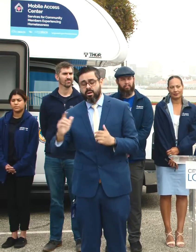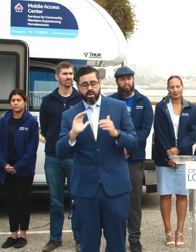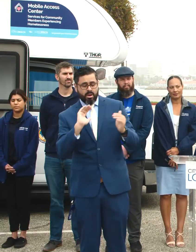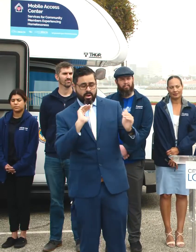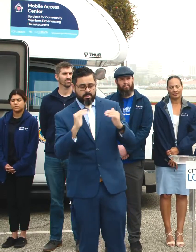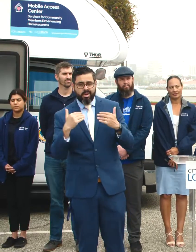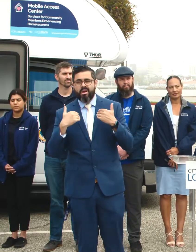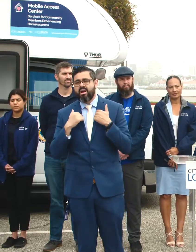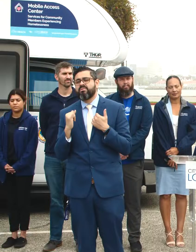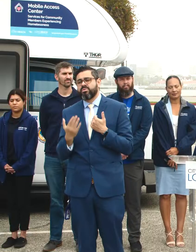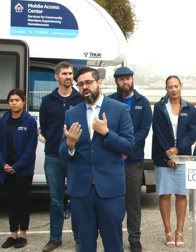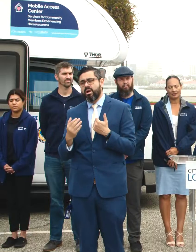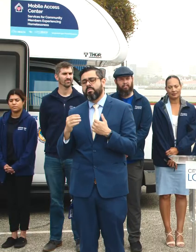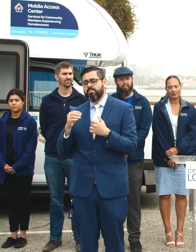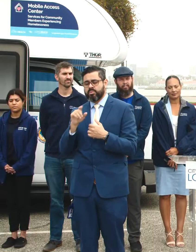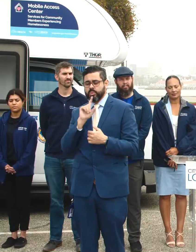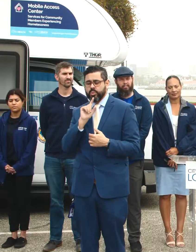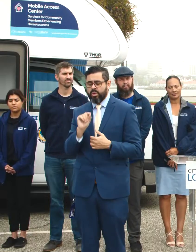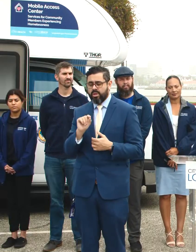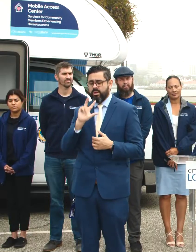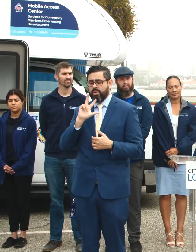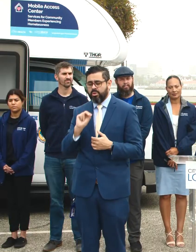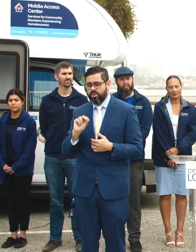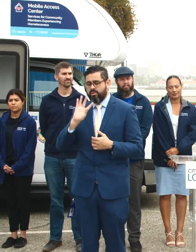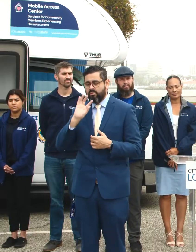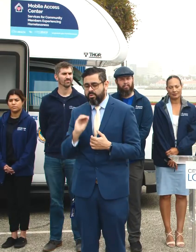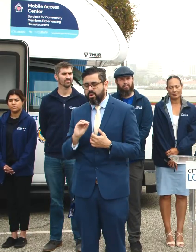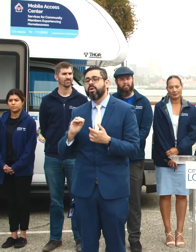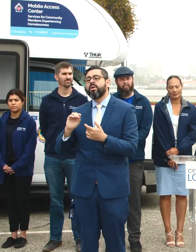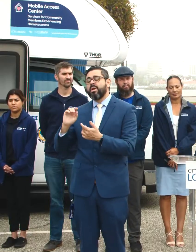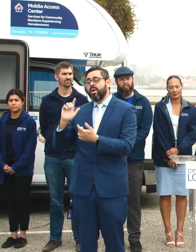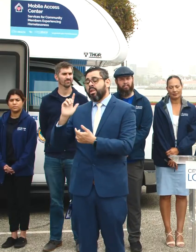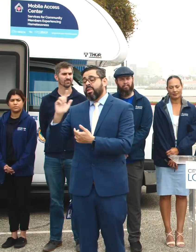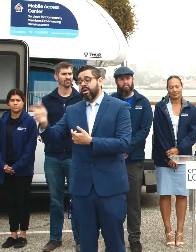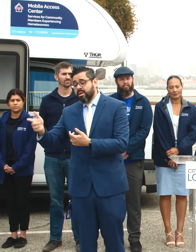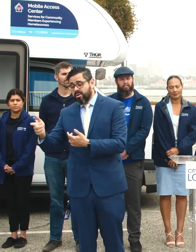jobs in their early years, which means as people get older, they have less income.